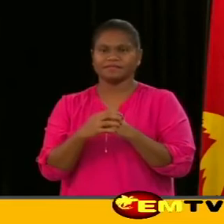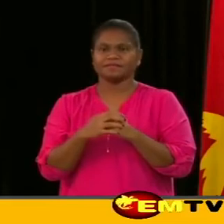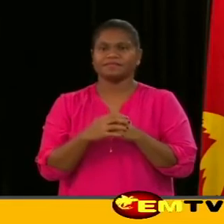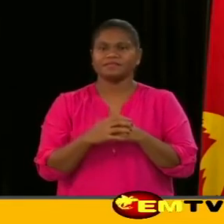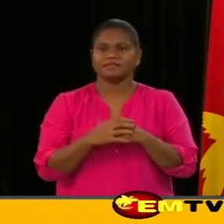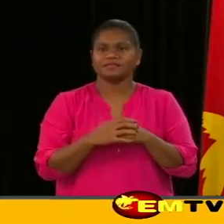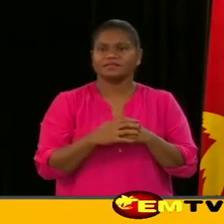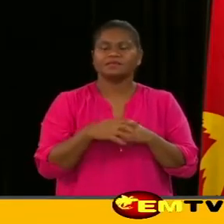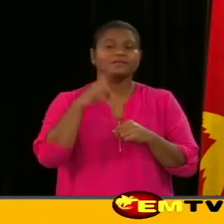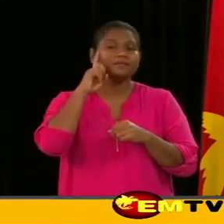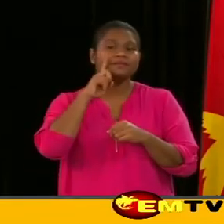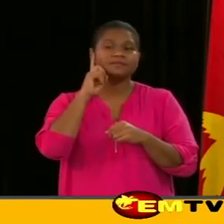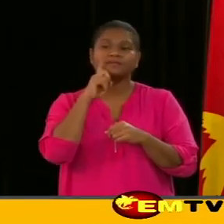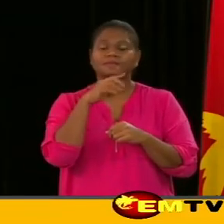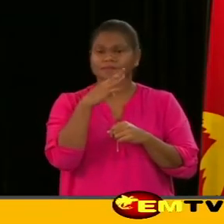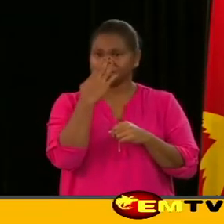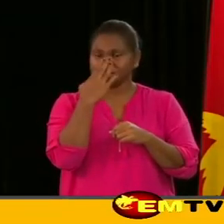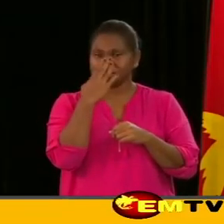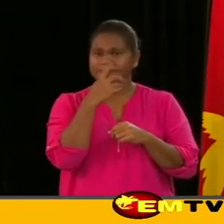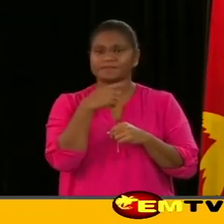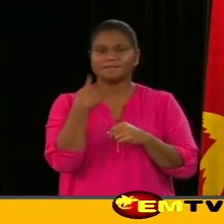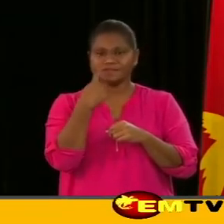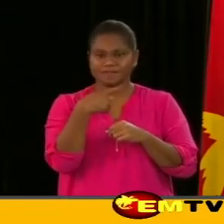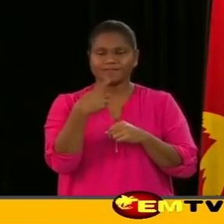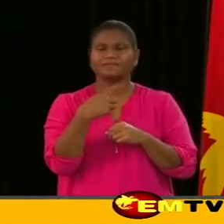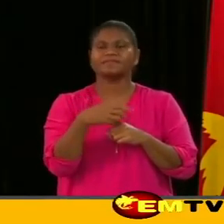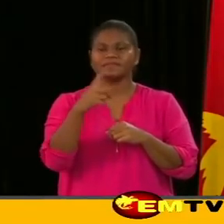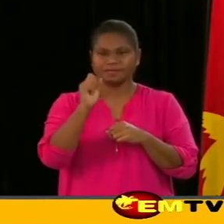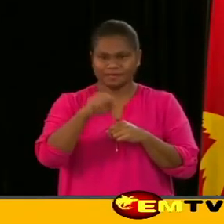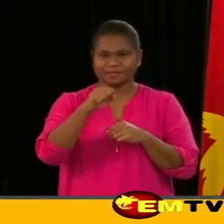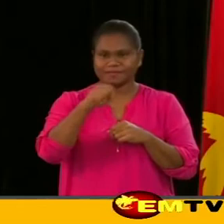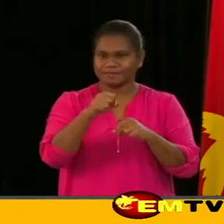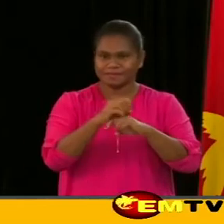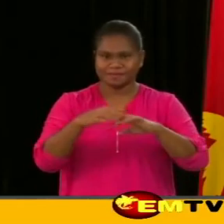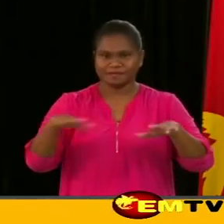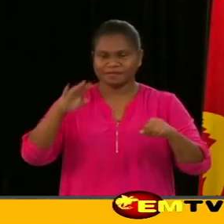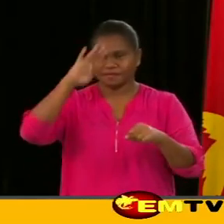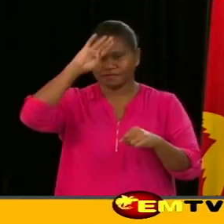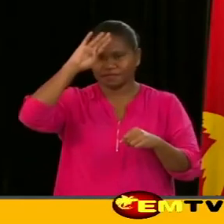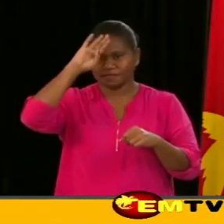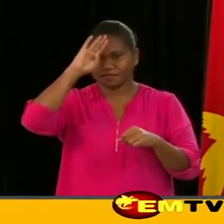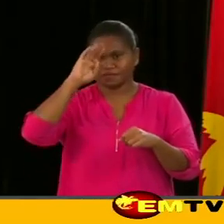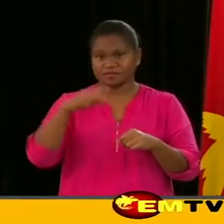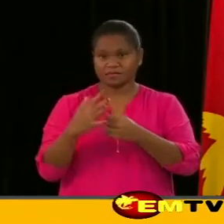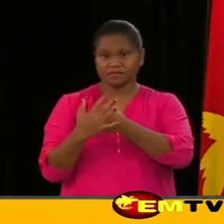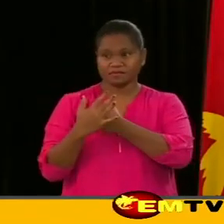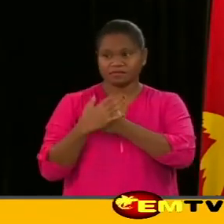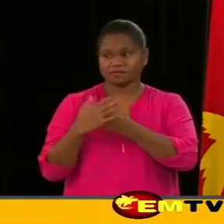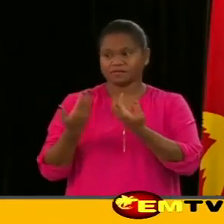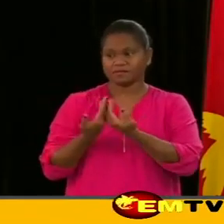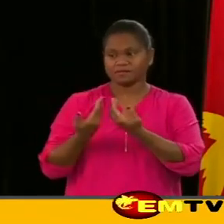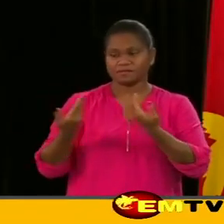and nose. That is why our message have all been around keeping safe physical distance, 1.5